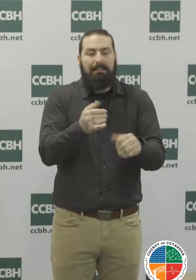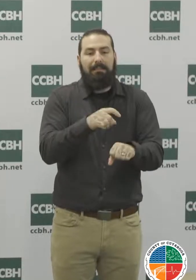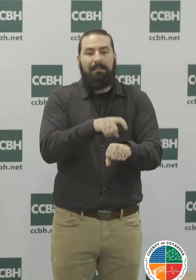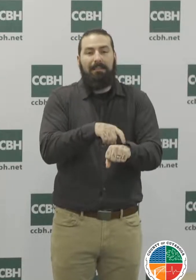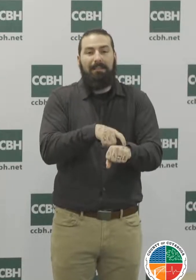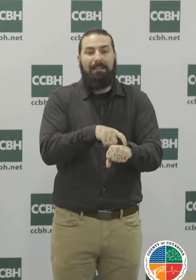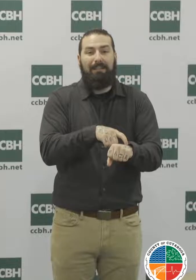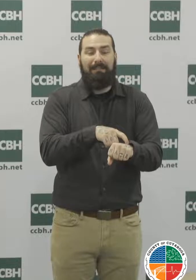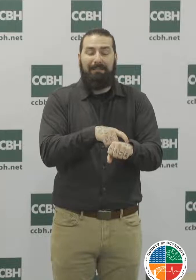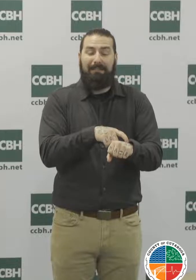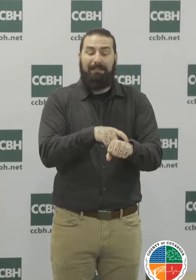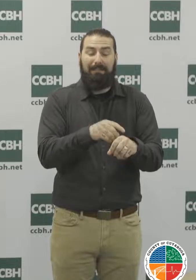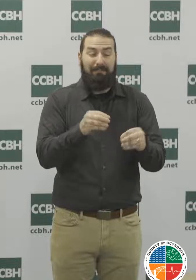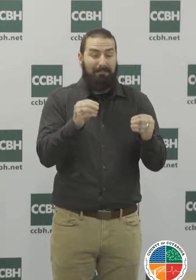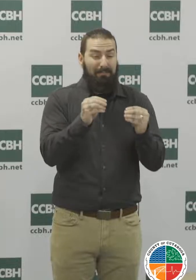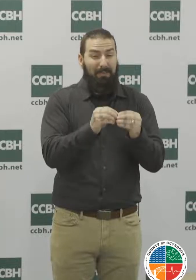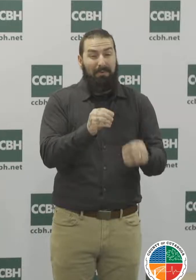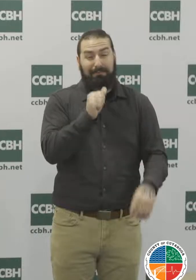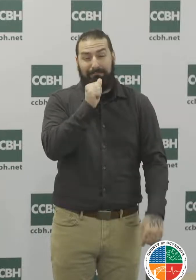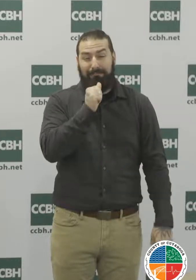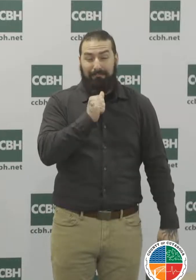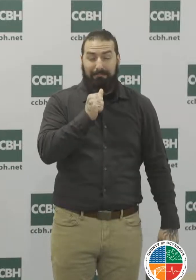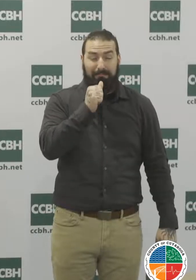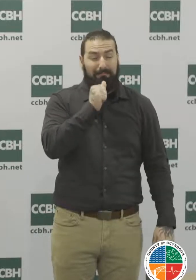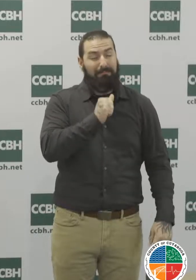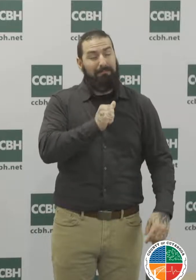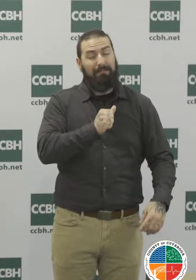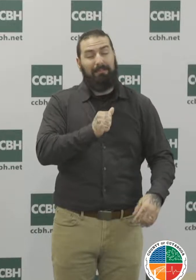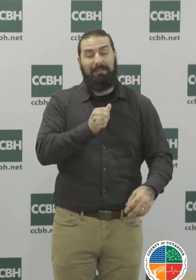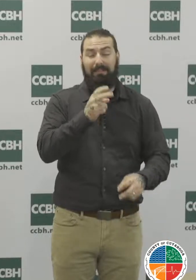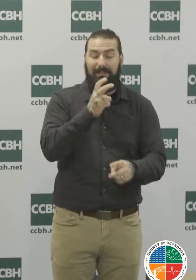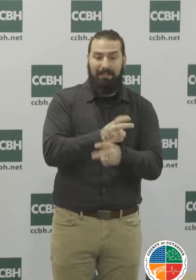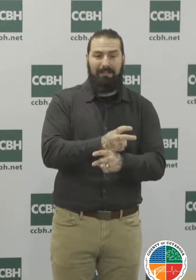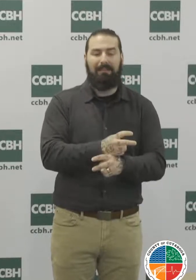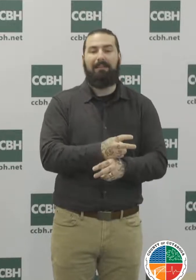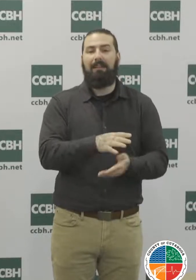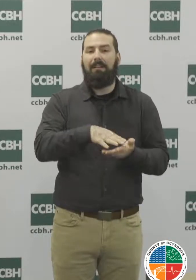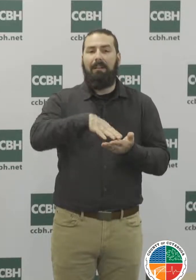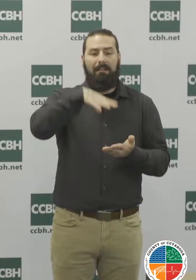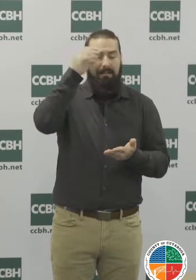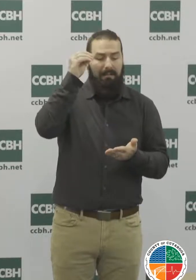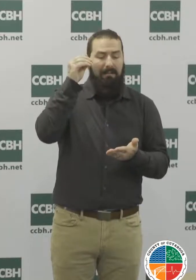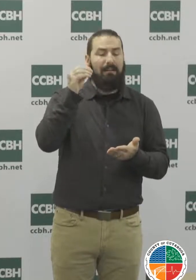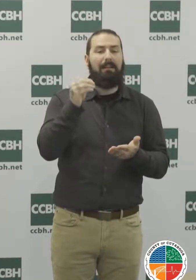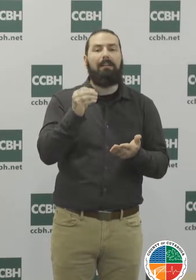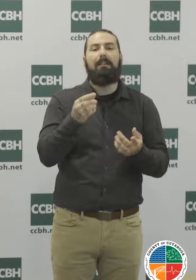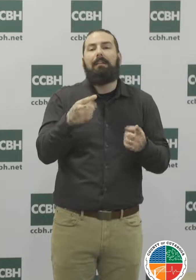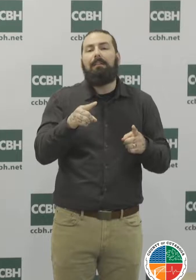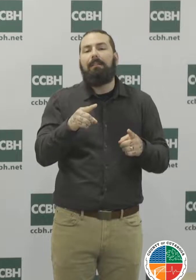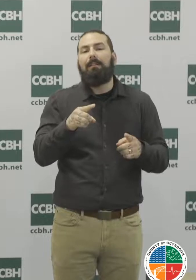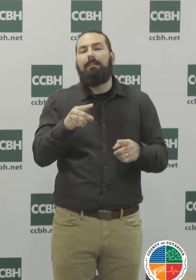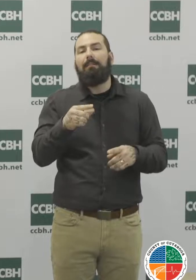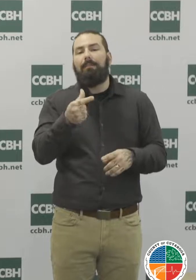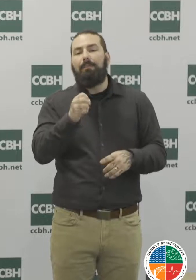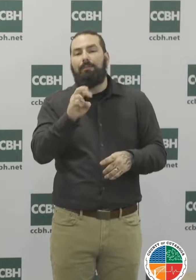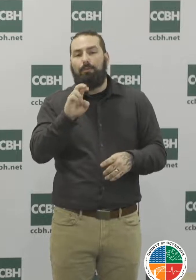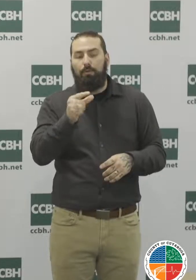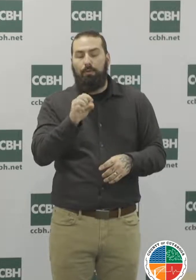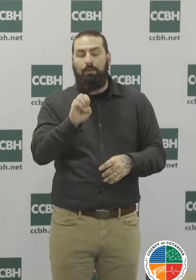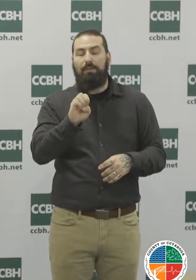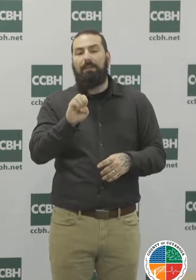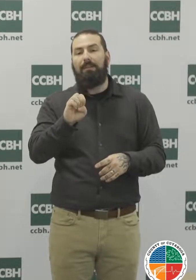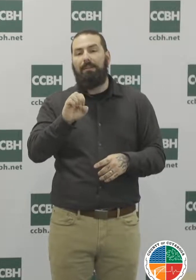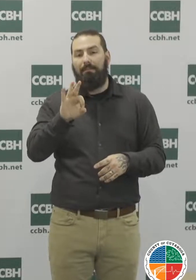become even more unbearable. To learn through reports that Mr. Floyd had survived